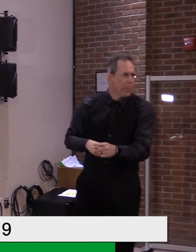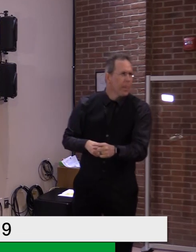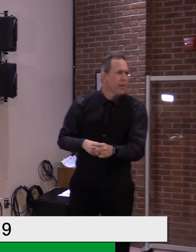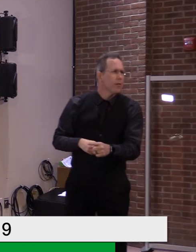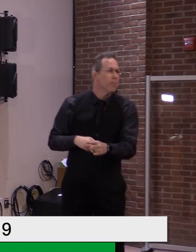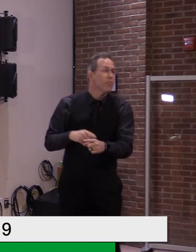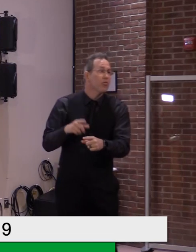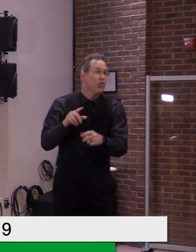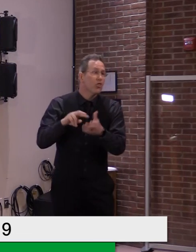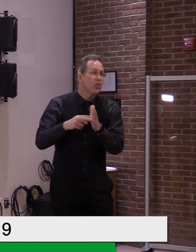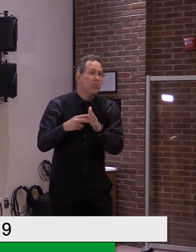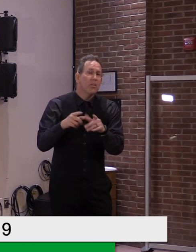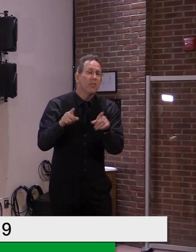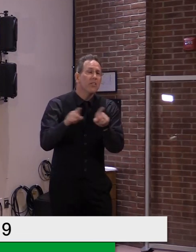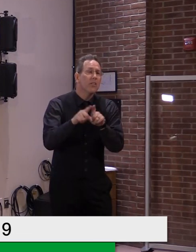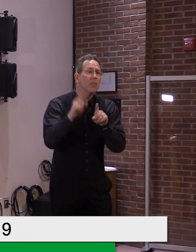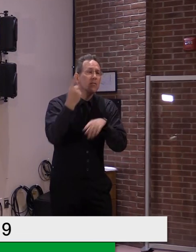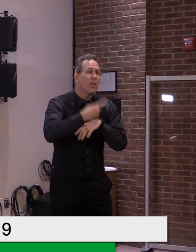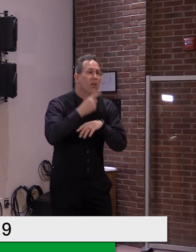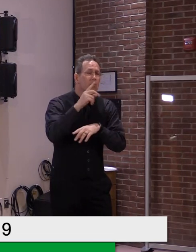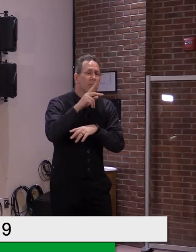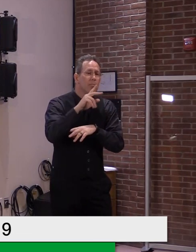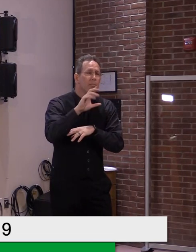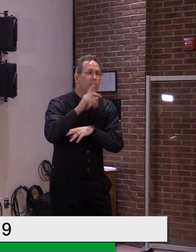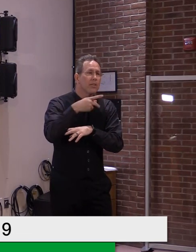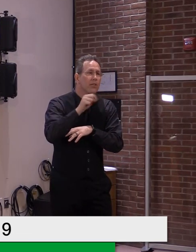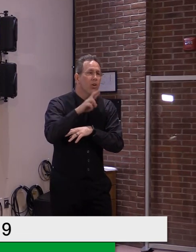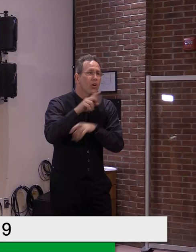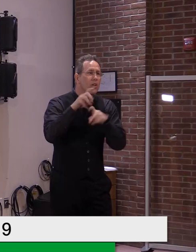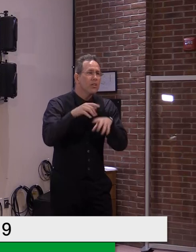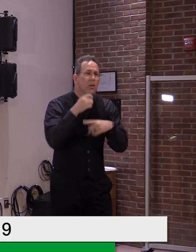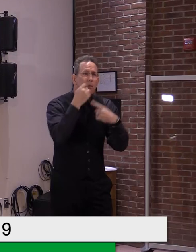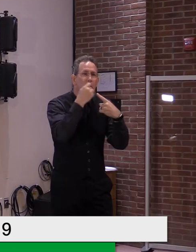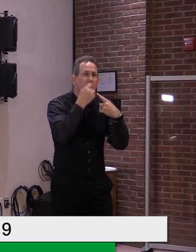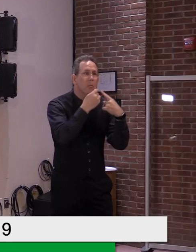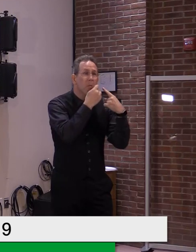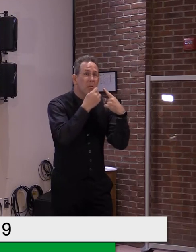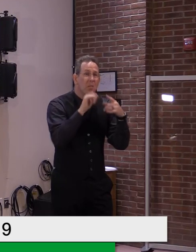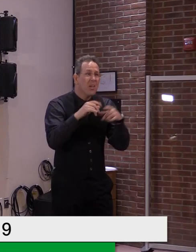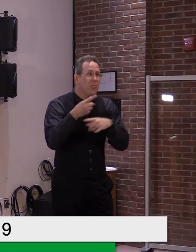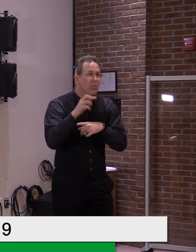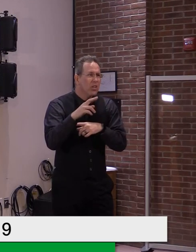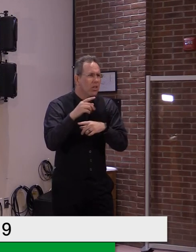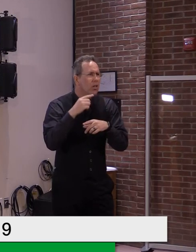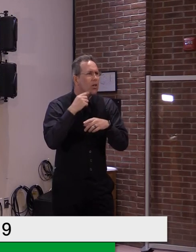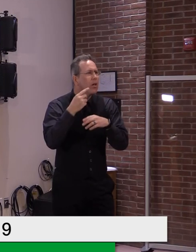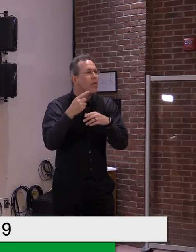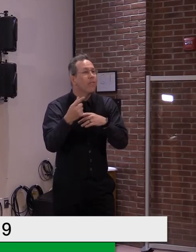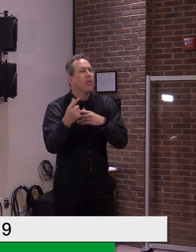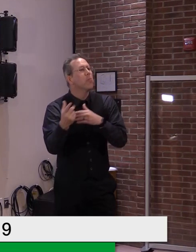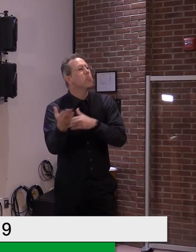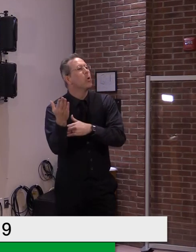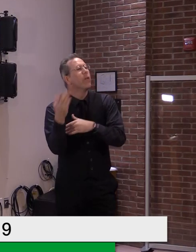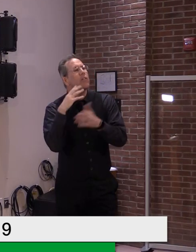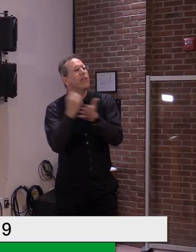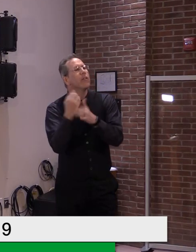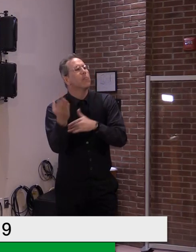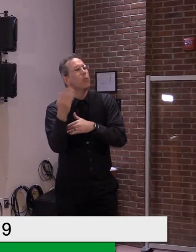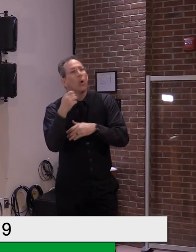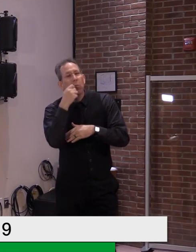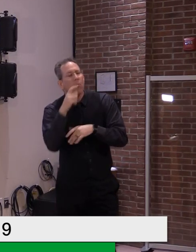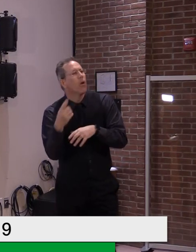if somebody takes a test at 8 a.m., for instance? Yeah, we don't get them until – here's how it works,